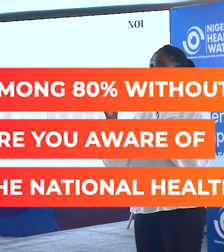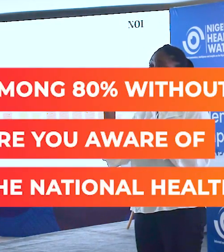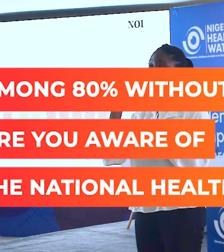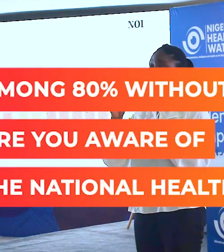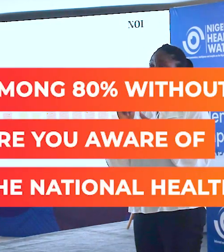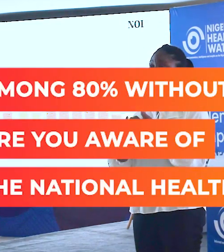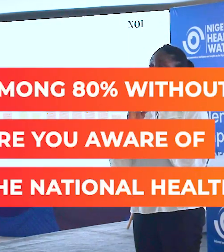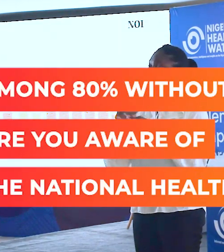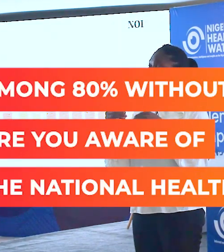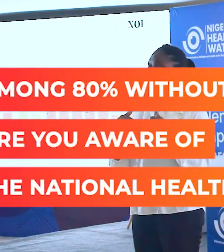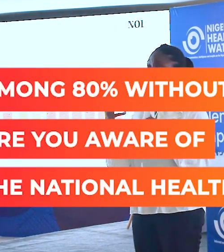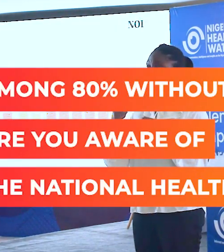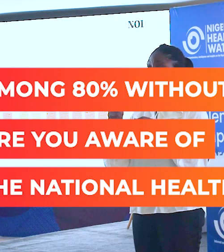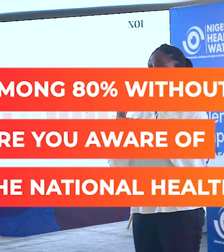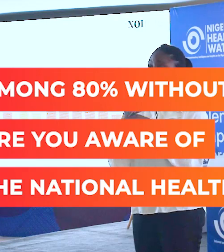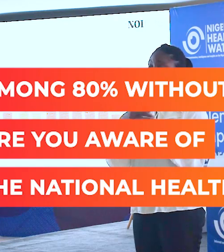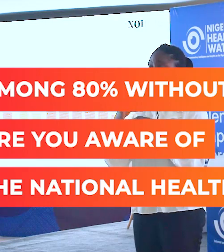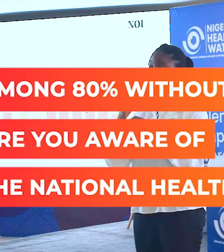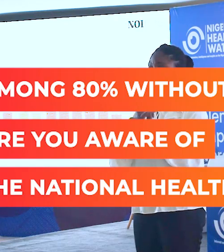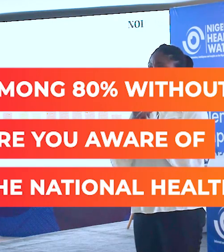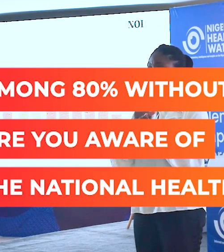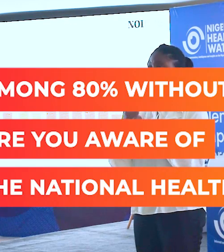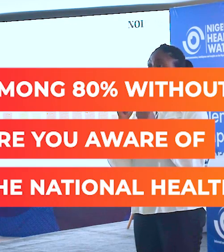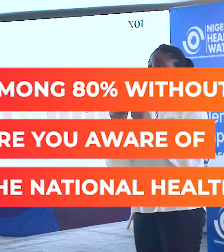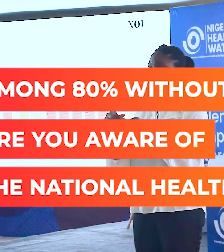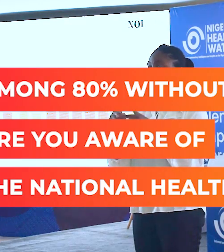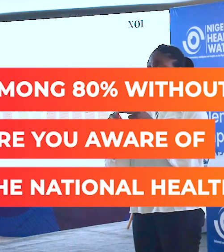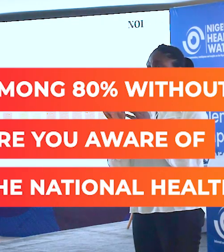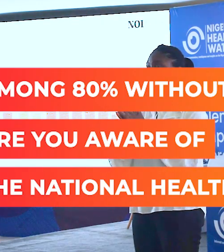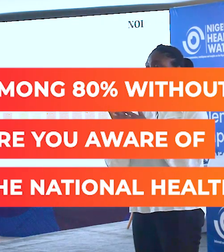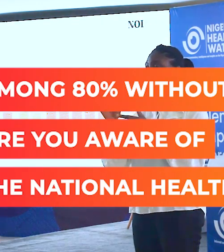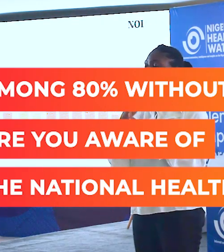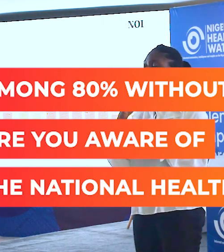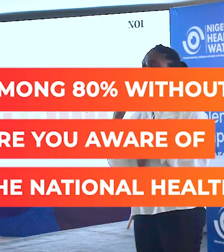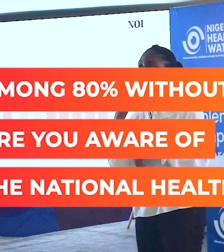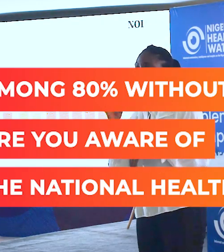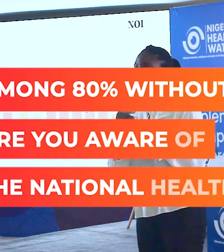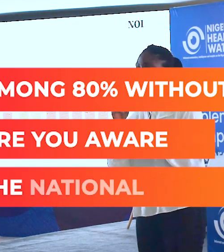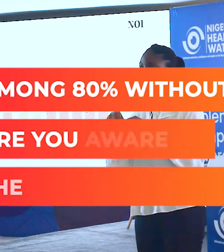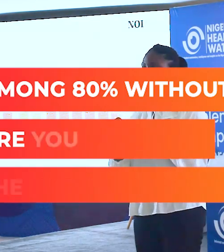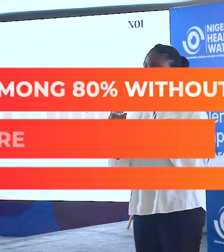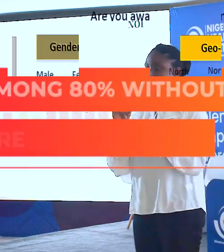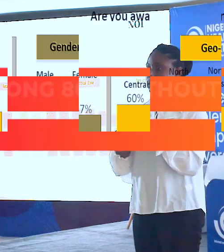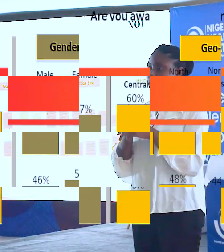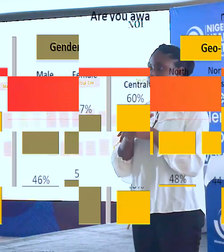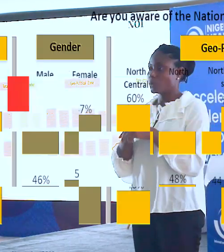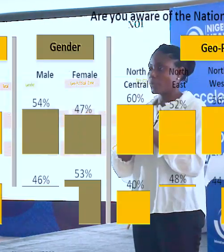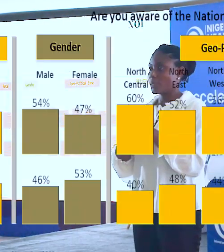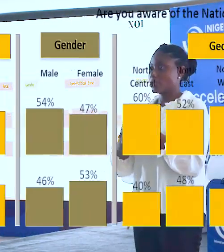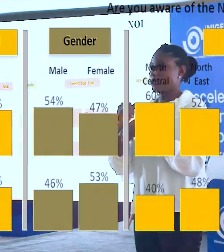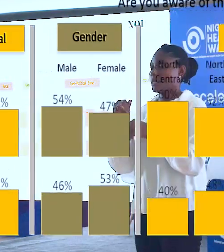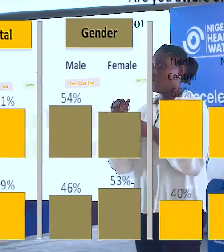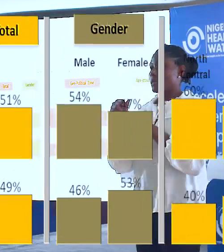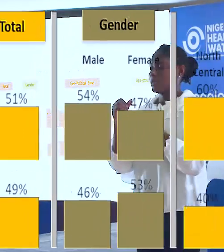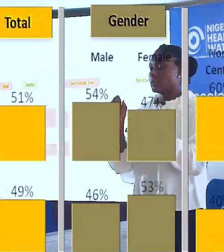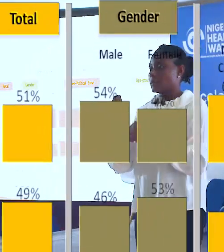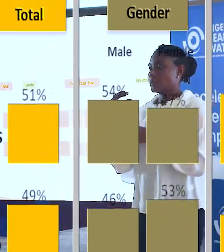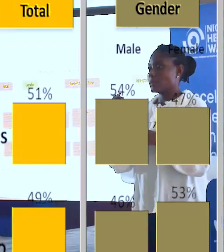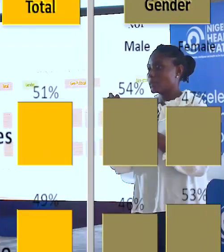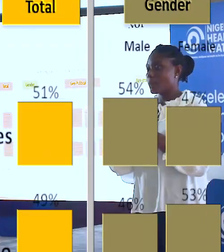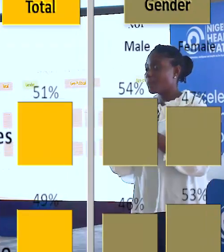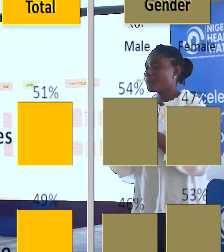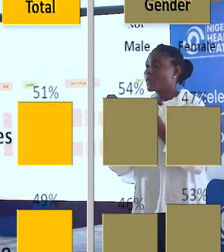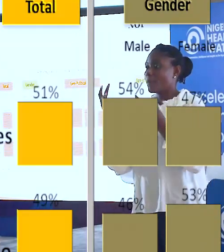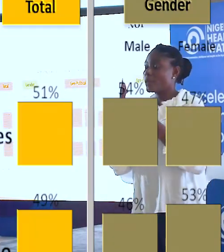say they don't have any form of insurance, we want to ask them, are you aware of the National Health Insurance Scheme? 51% are